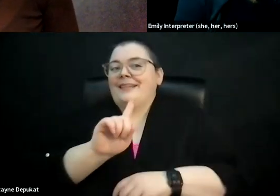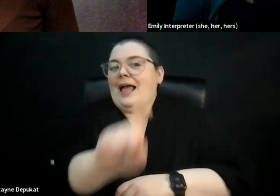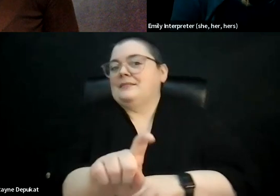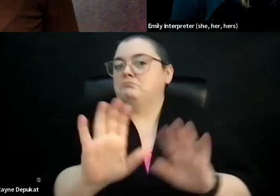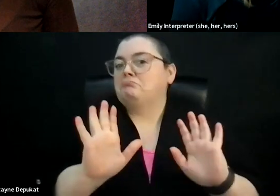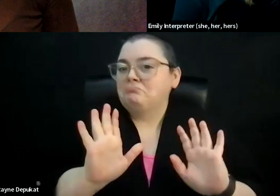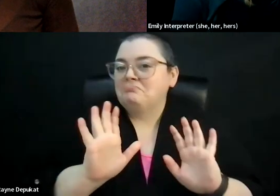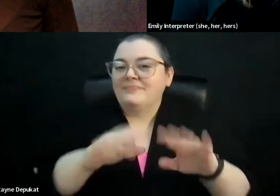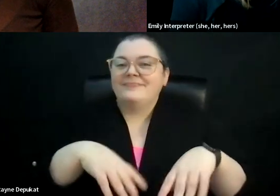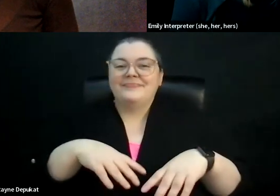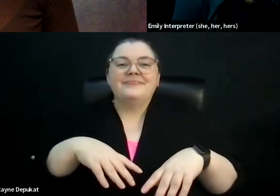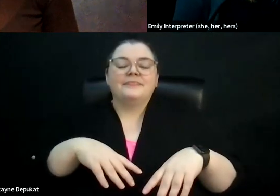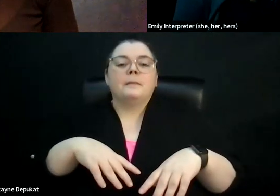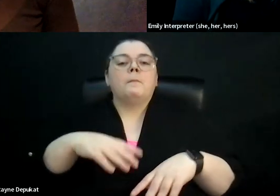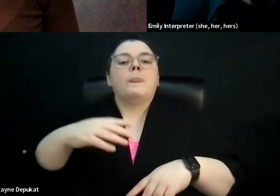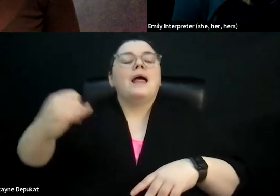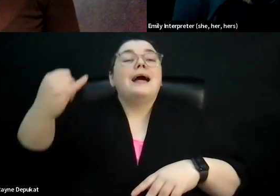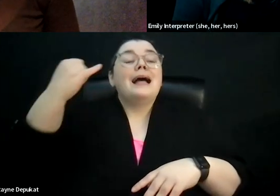So I'm not saying you have to do this. I just wanted to ask you all.